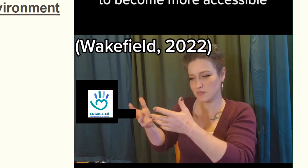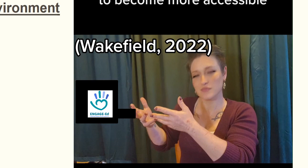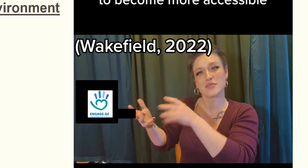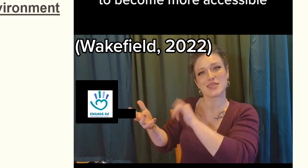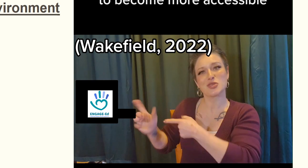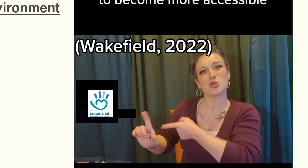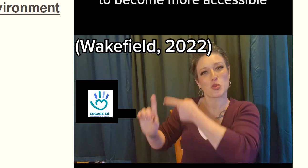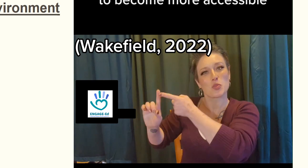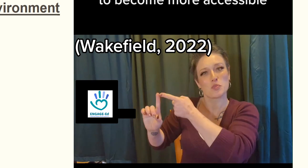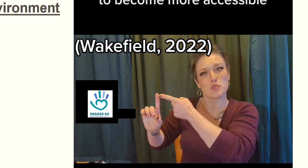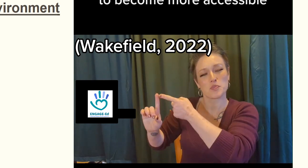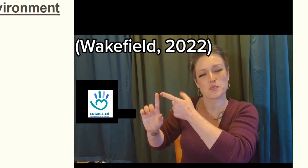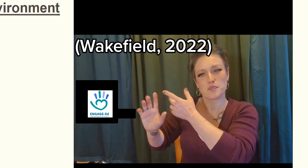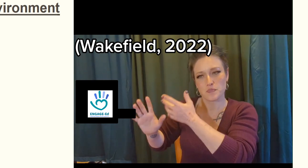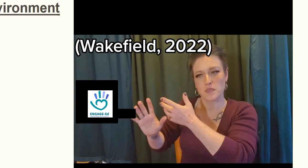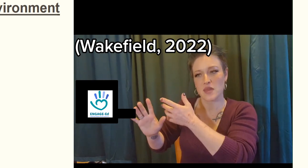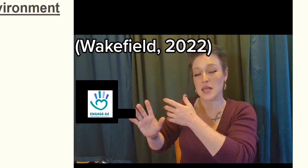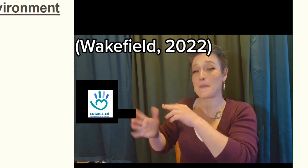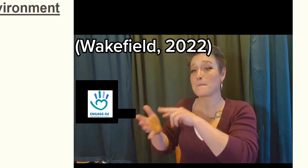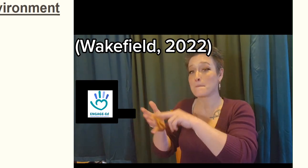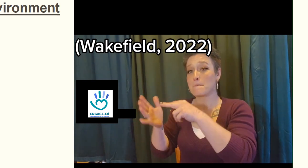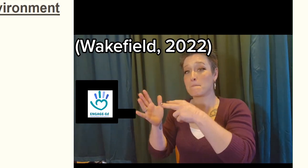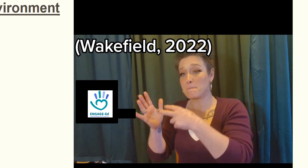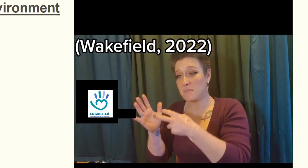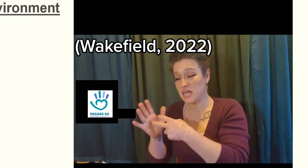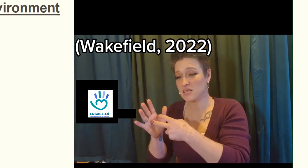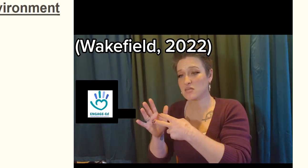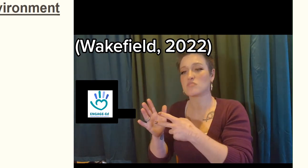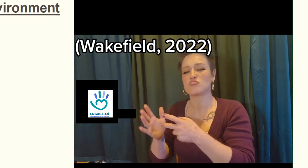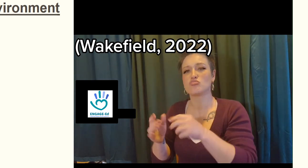more accessible. That was the goal.